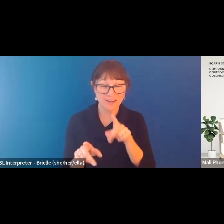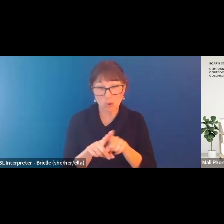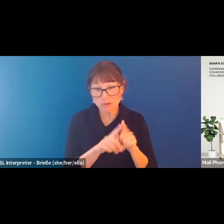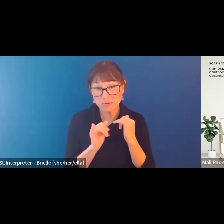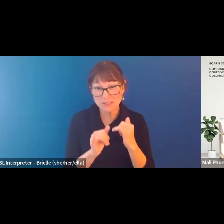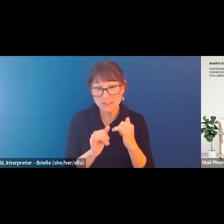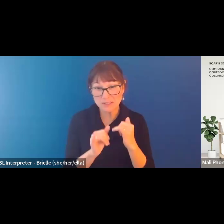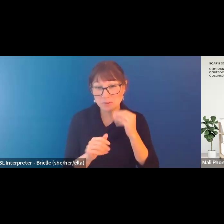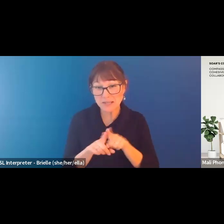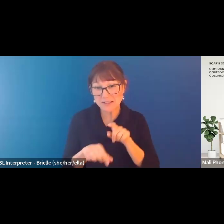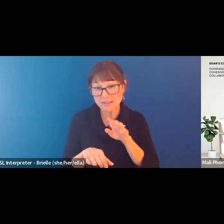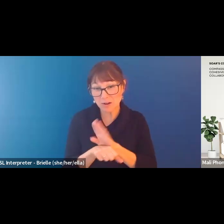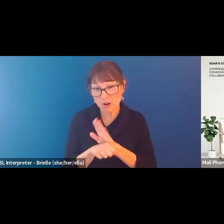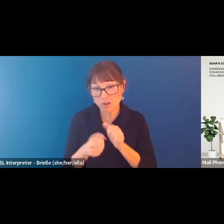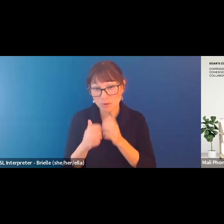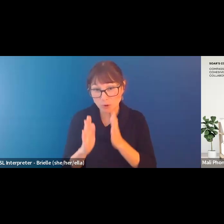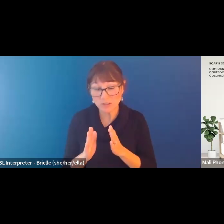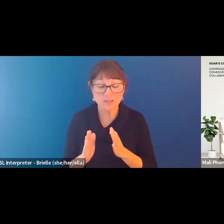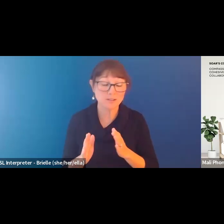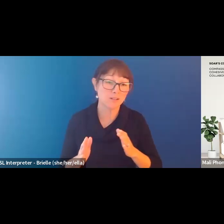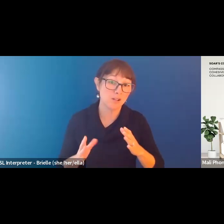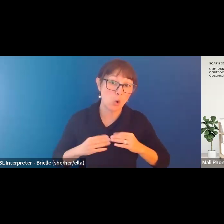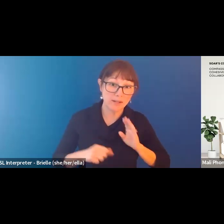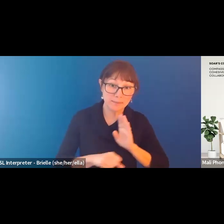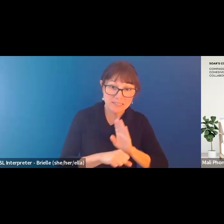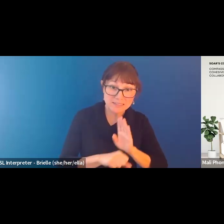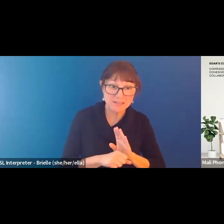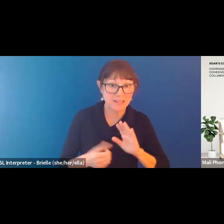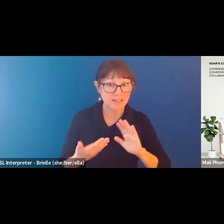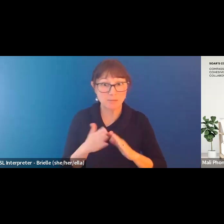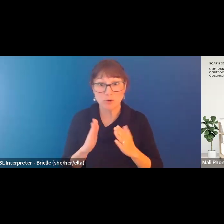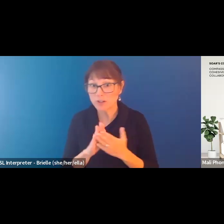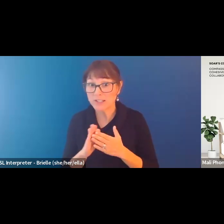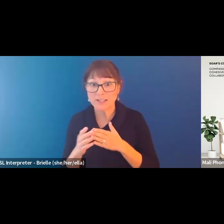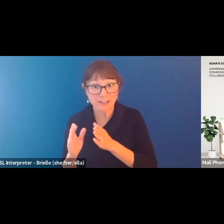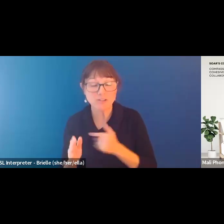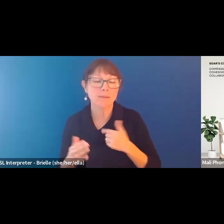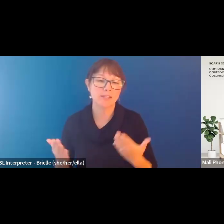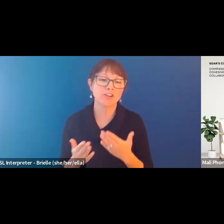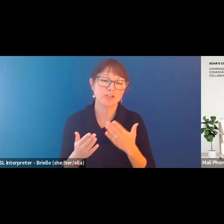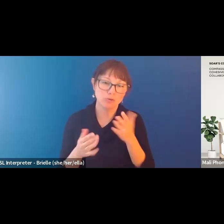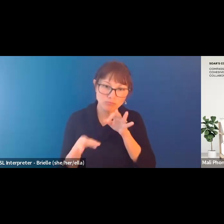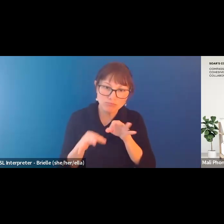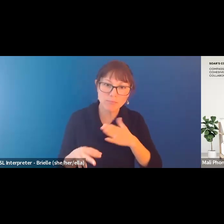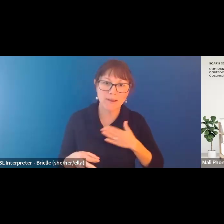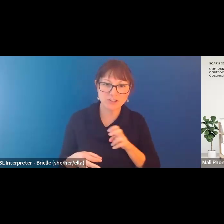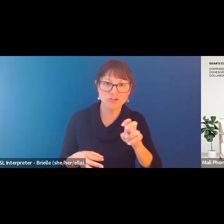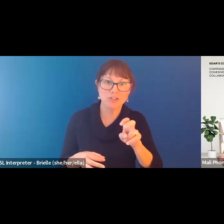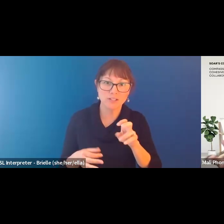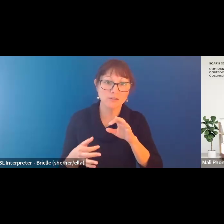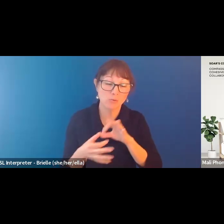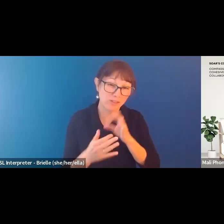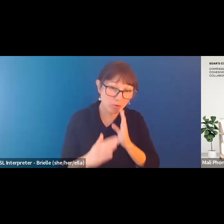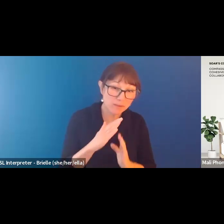as entrepreneurs, business owners, community champions. I'm here to share my journey with humility